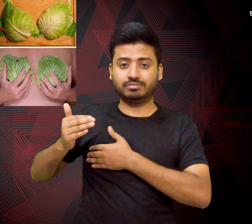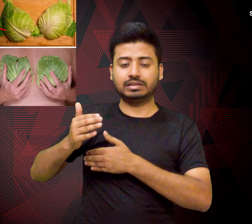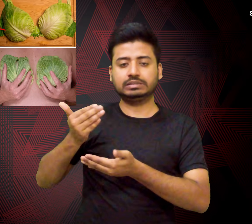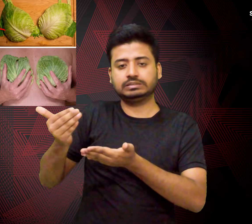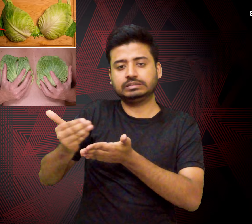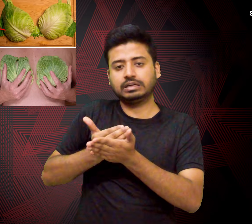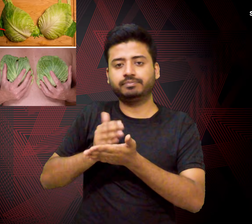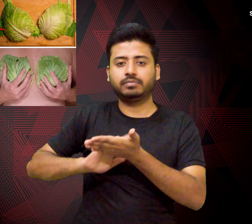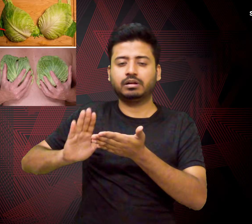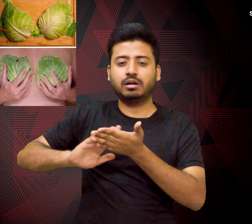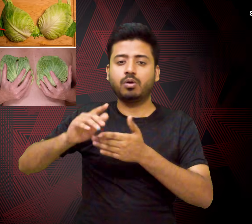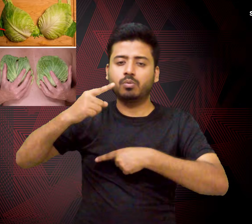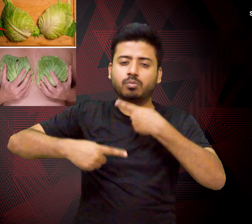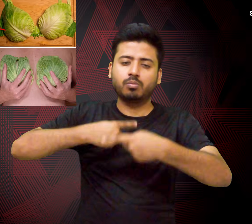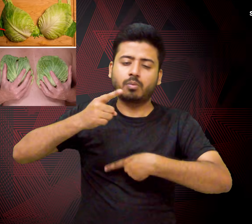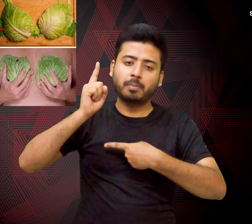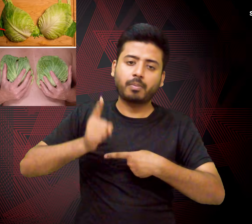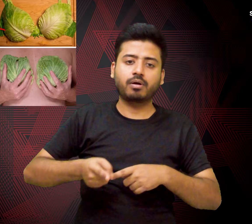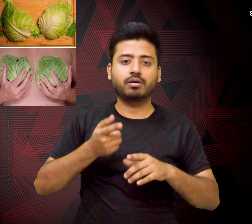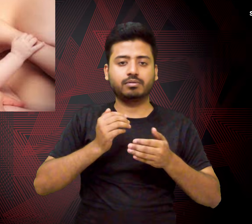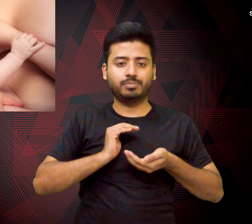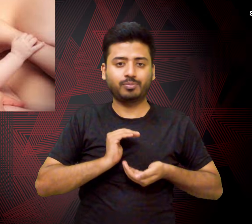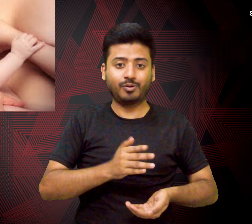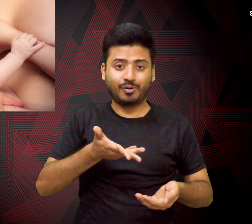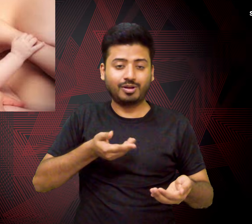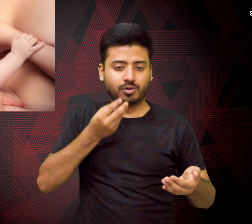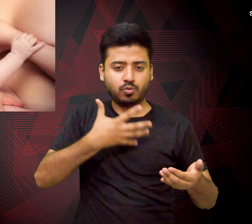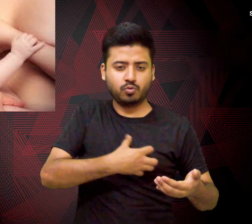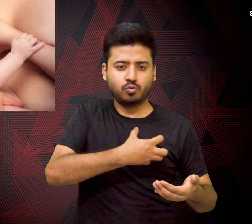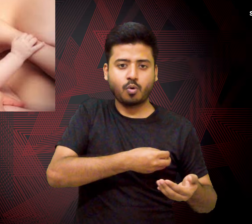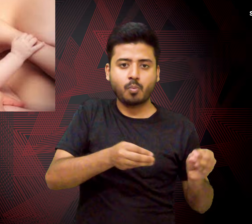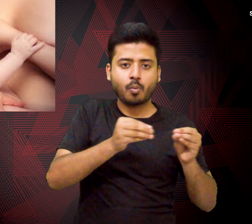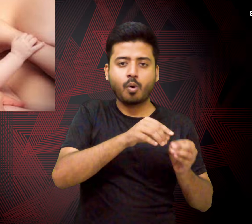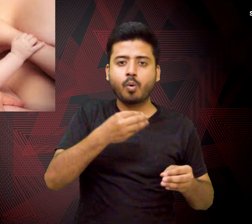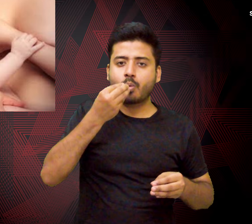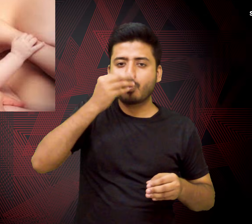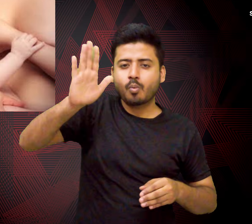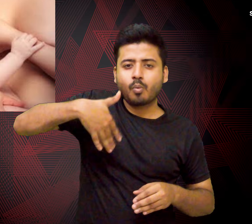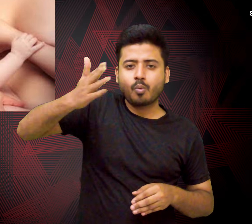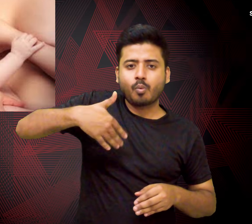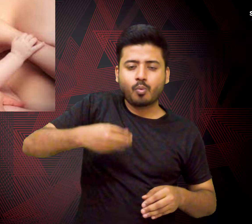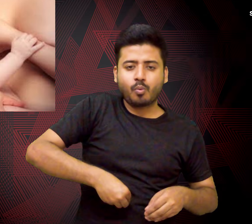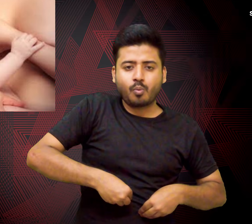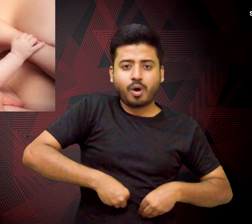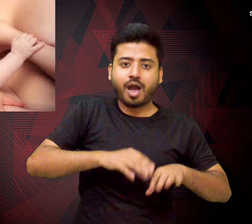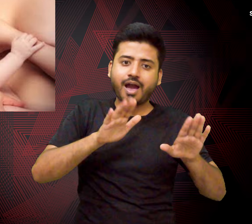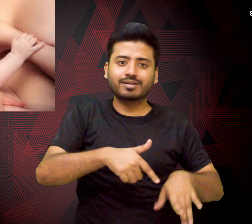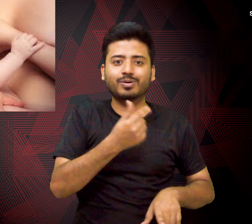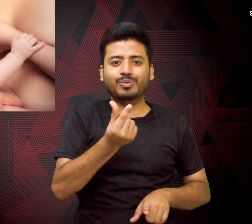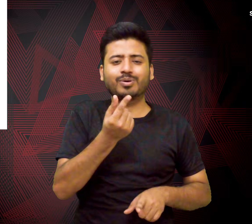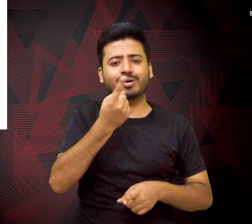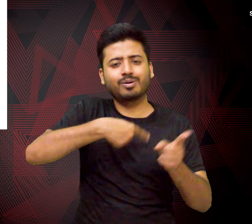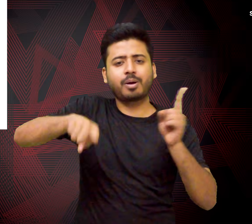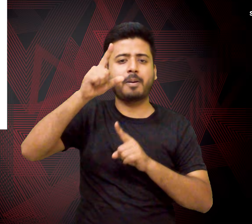mastitis. How to use. Social media guide. Influencers and nurses, such as in this video, suggest the following